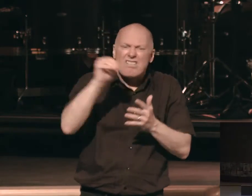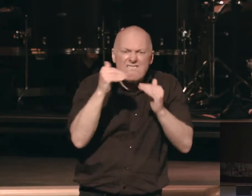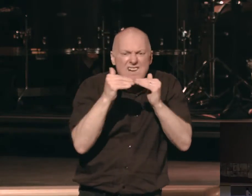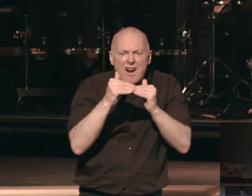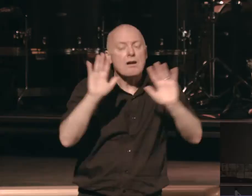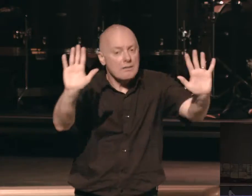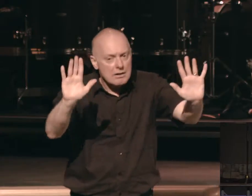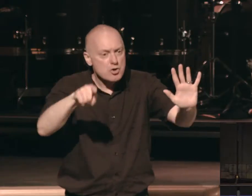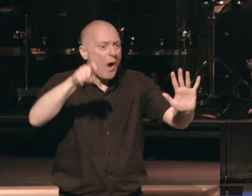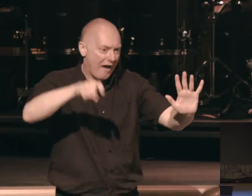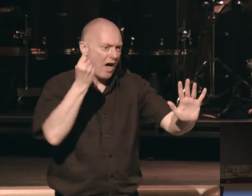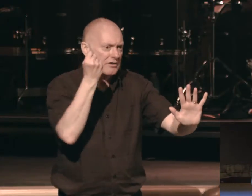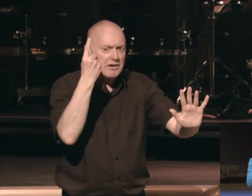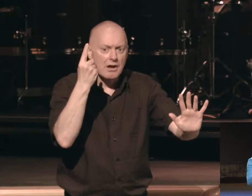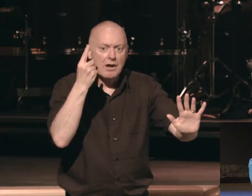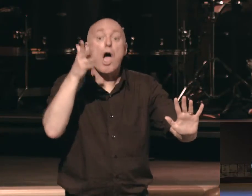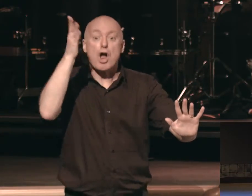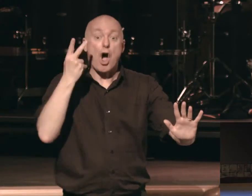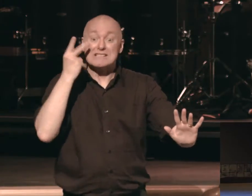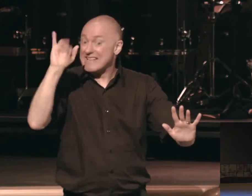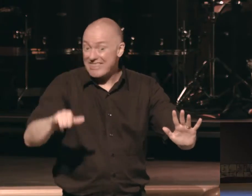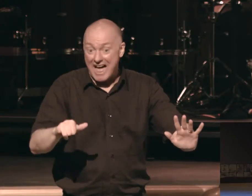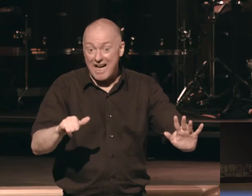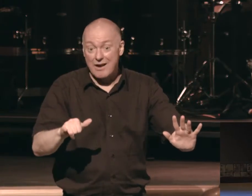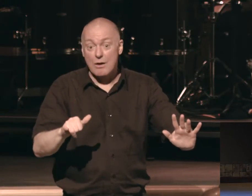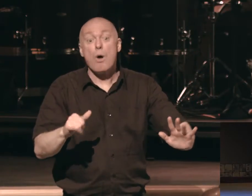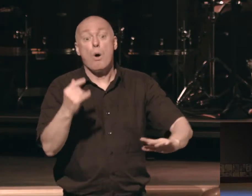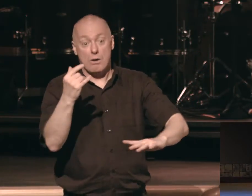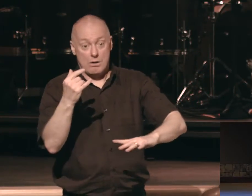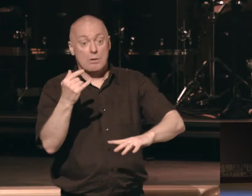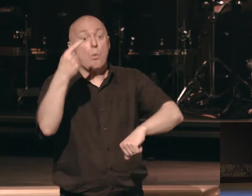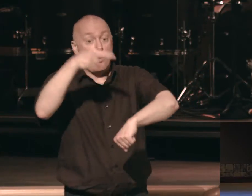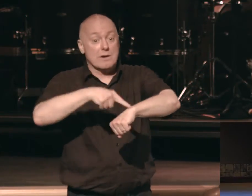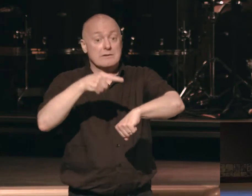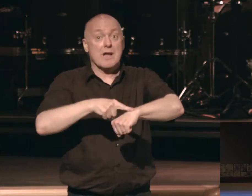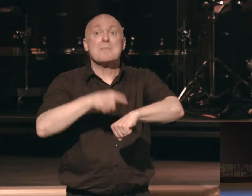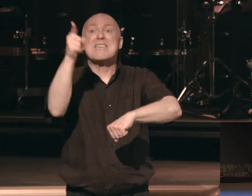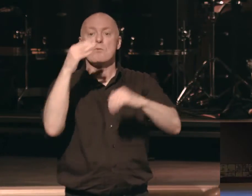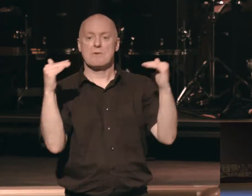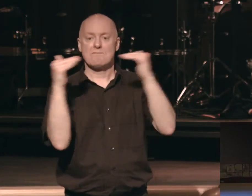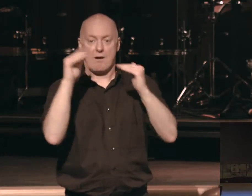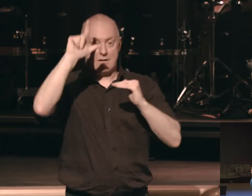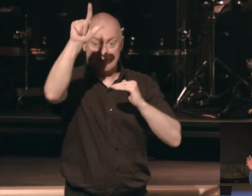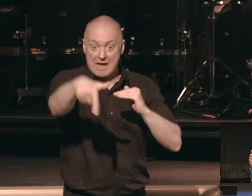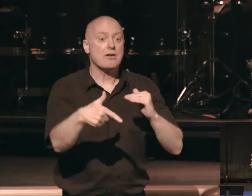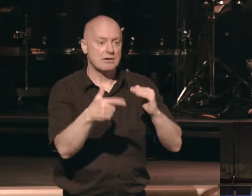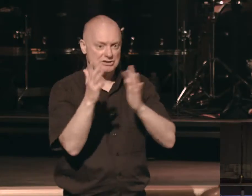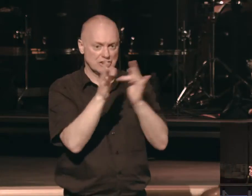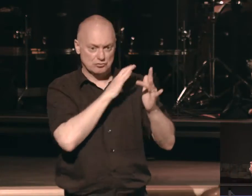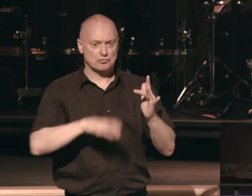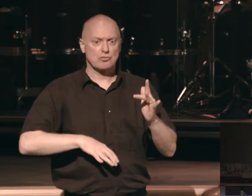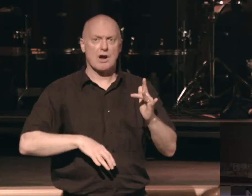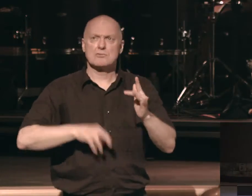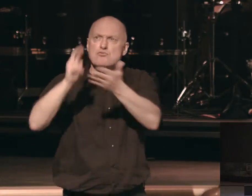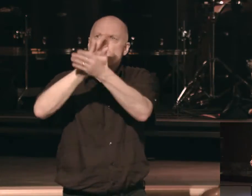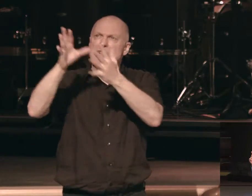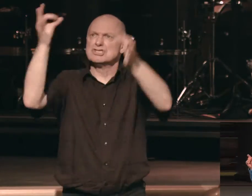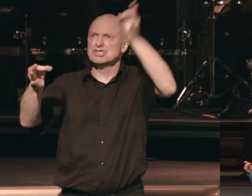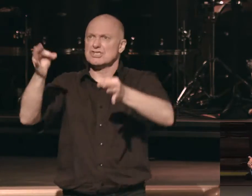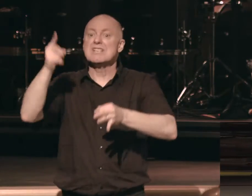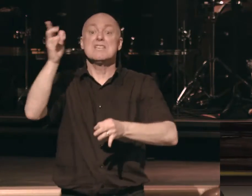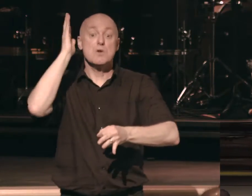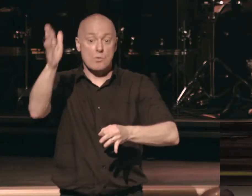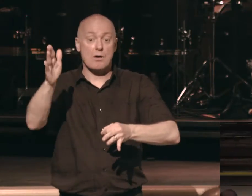understand is, listen, God sees that, and there will come a time where God will make every wrong right. Jesus Christ being the righteous judge, he will. He